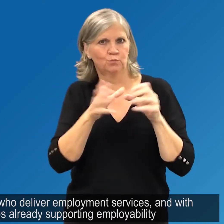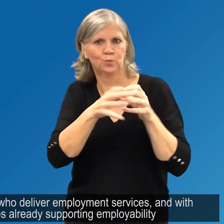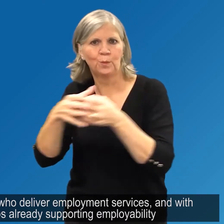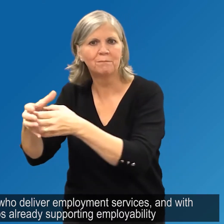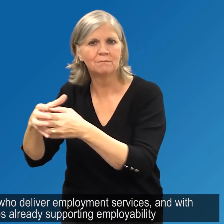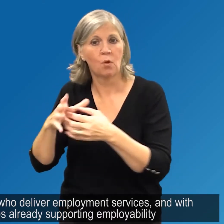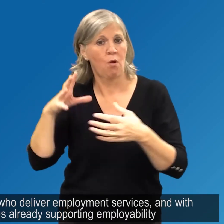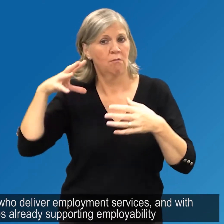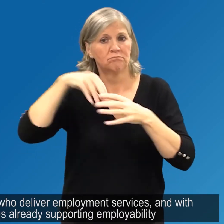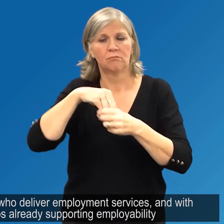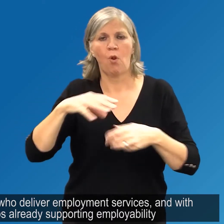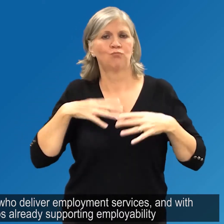employability.